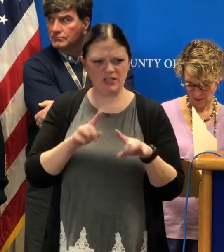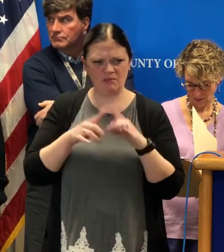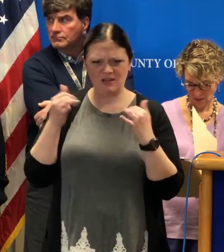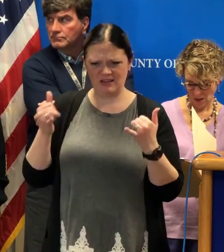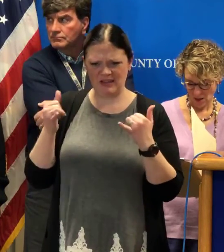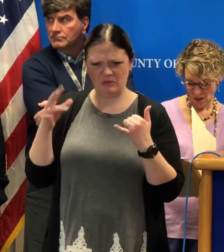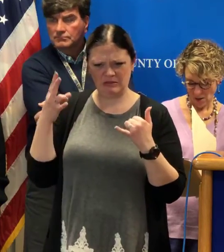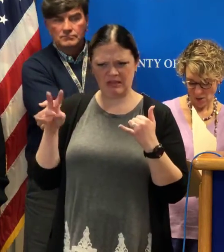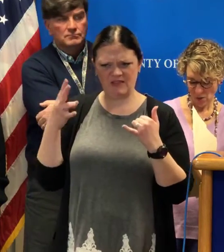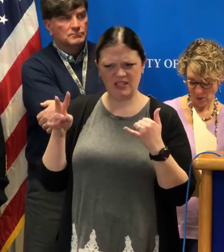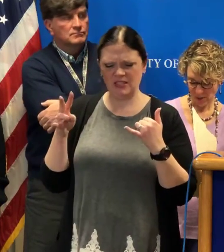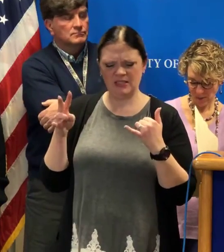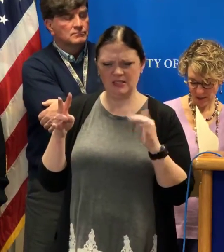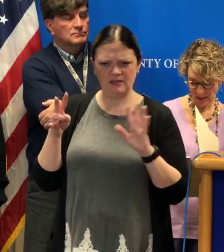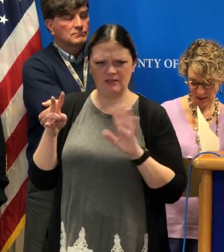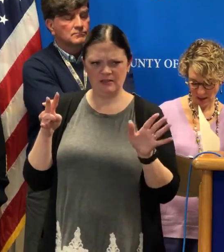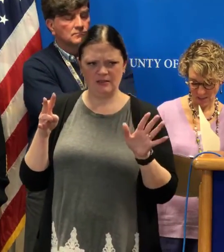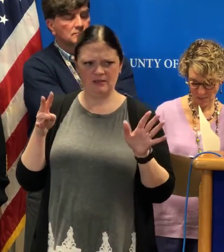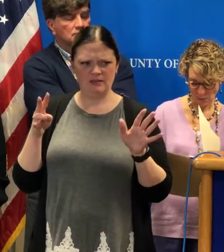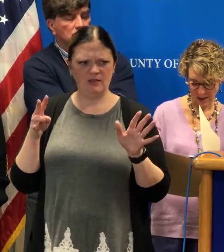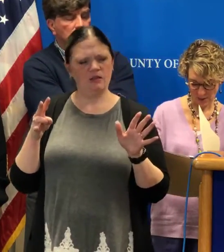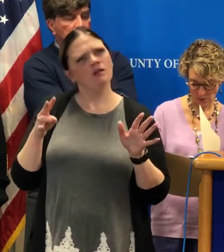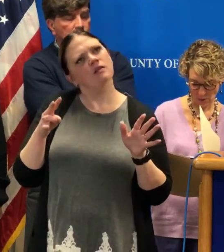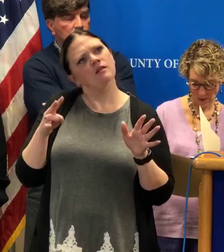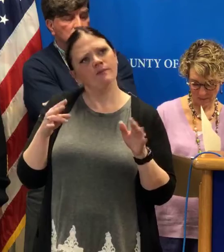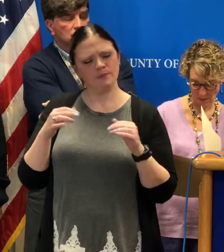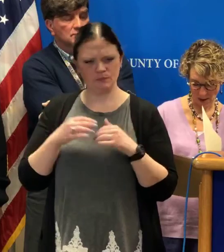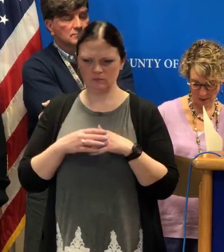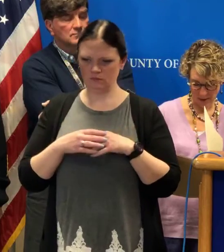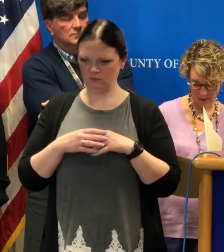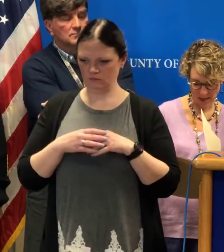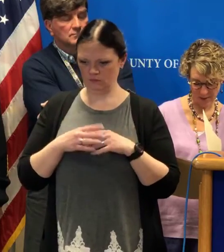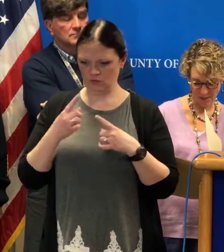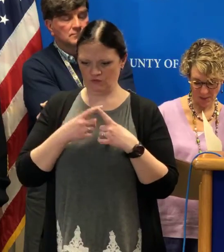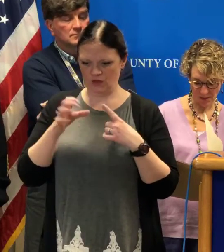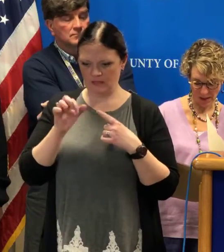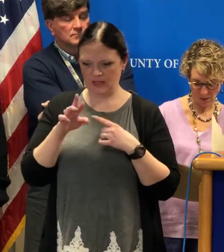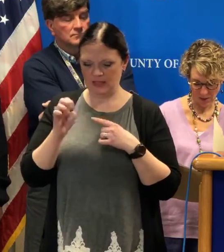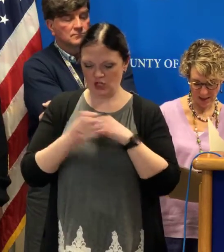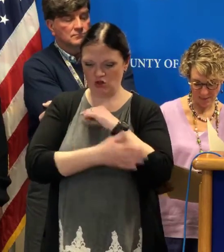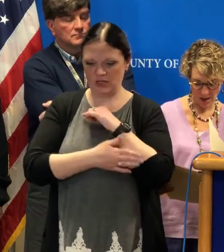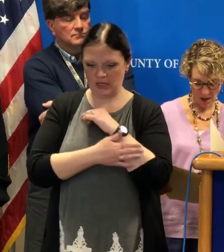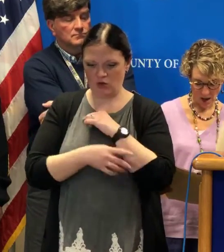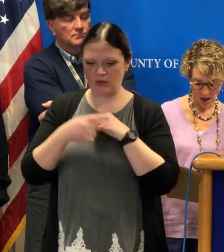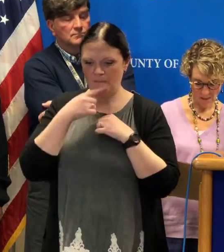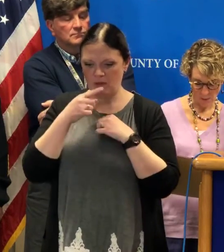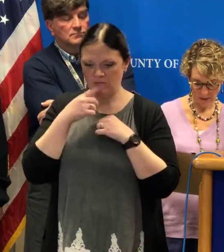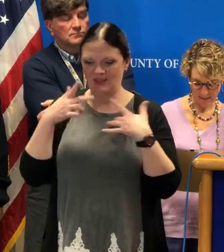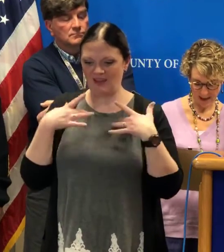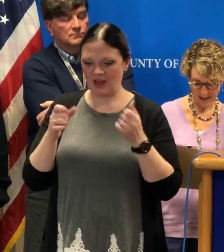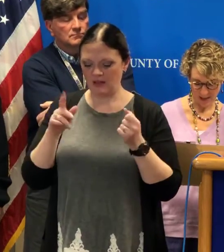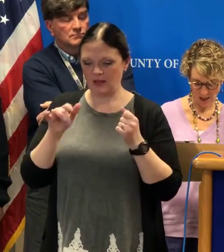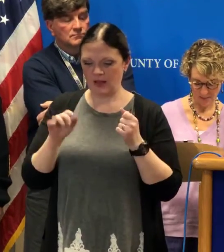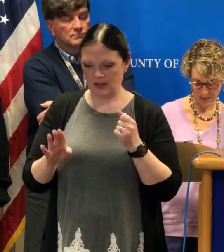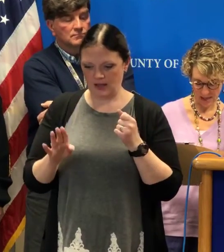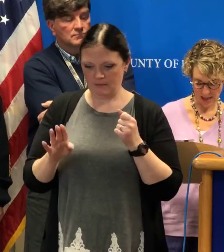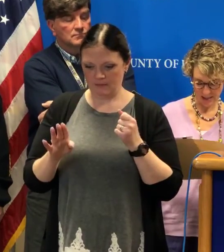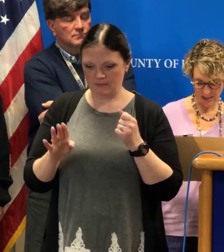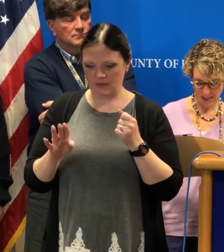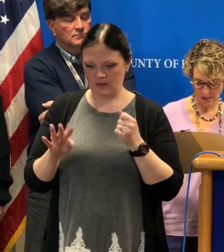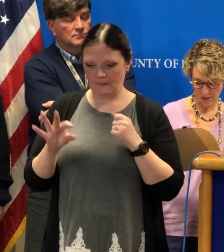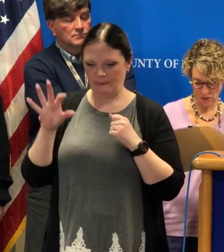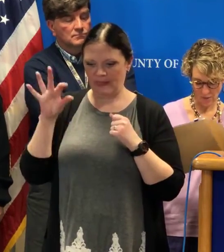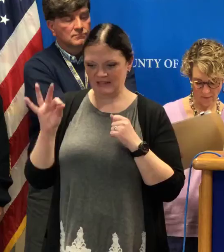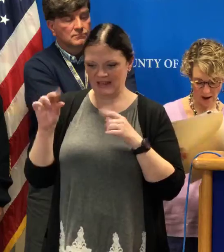the number 17. I just want to confirm those numbers. Right, so from our Erie County Public Health Lab, we've had